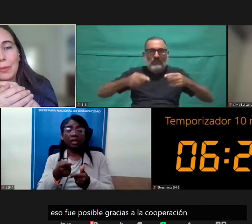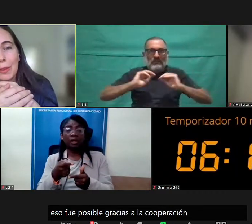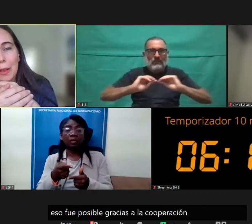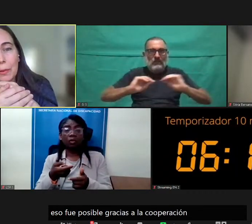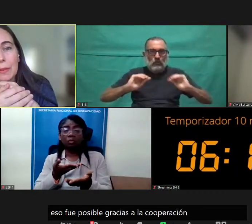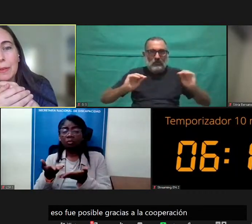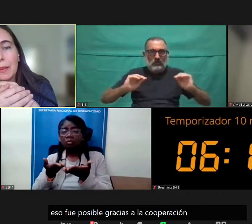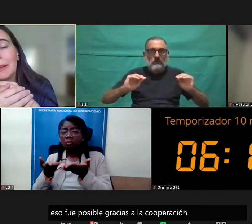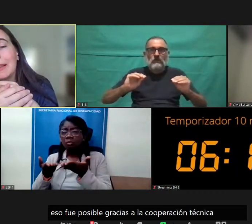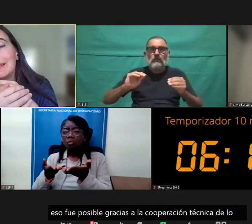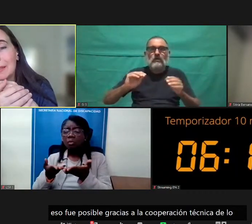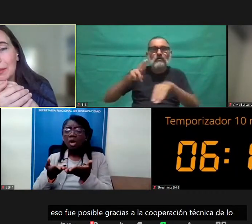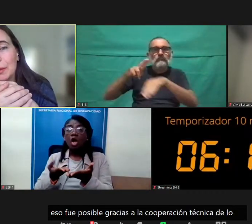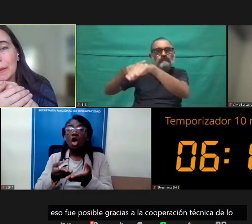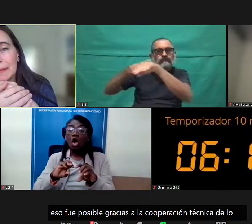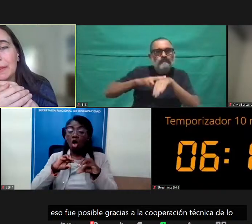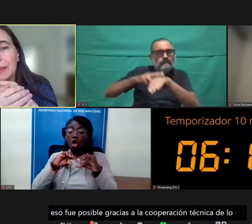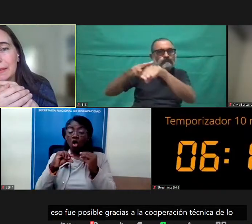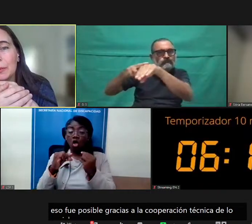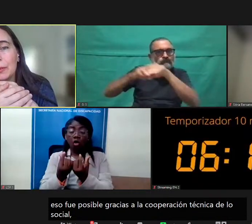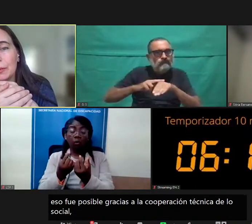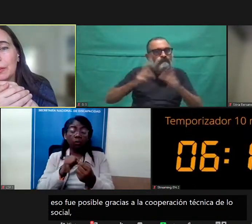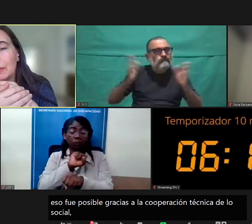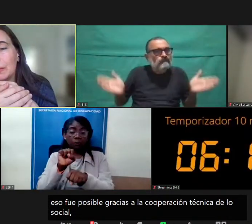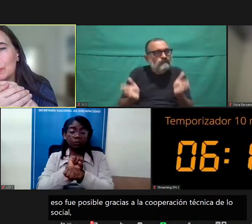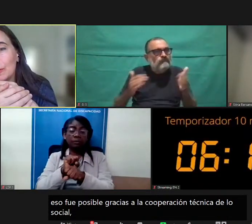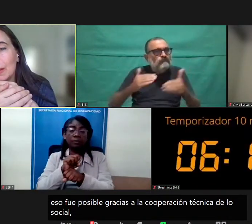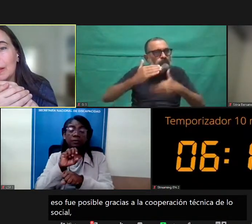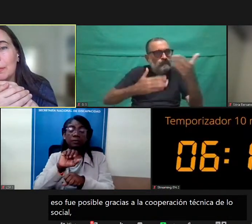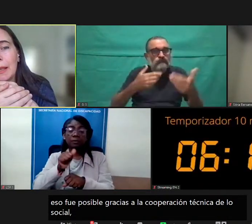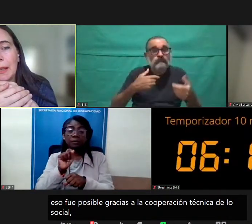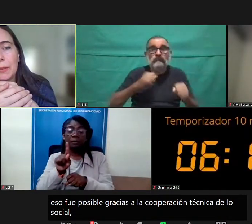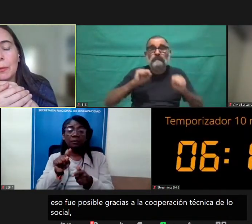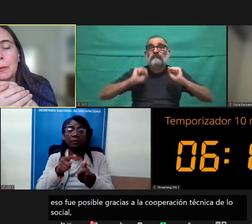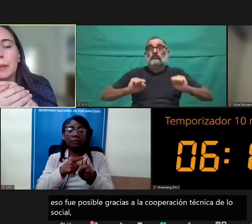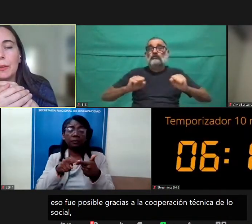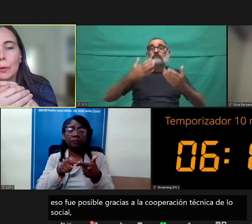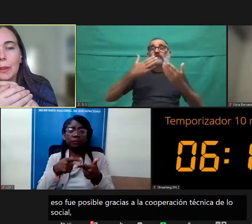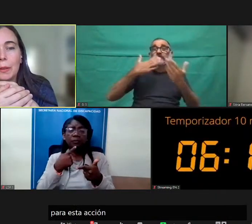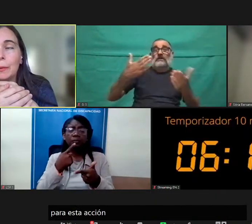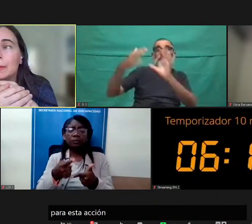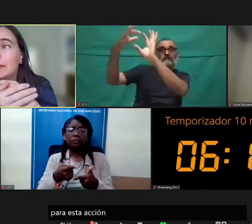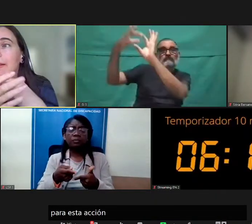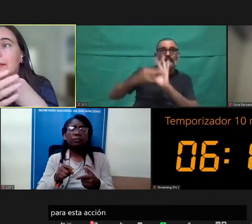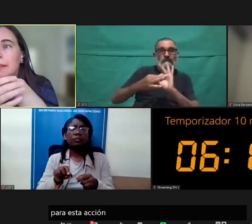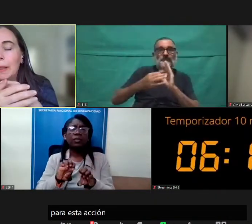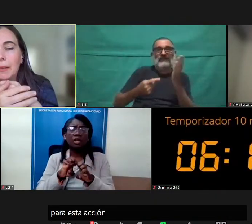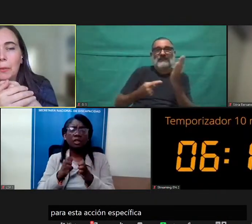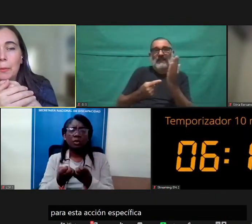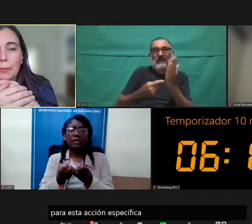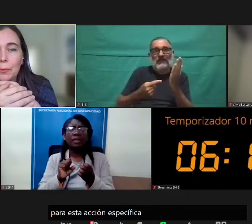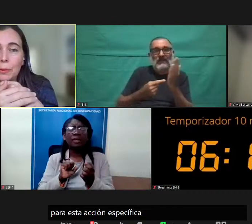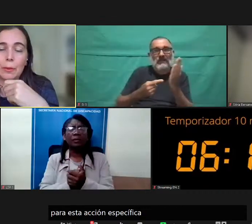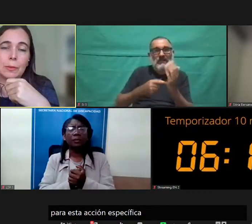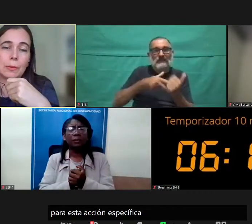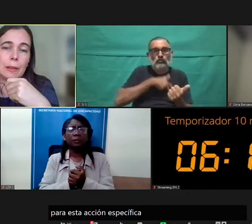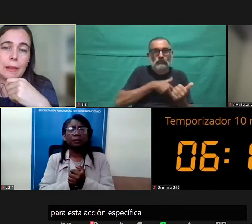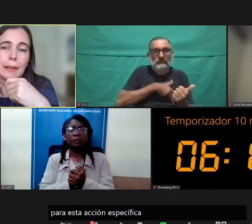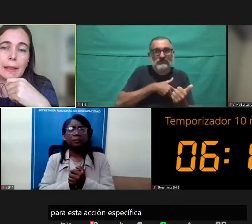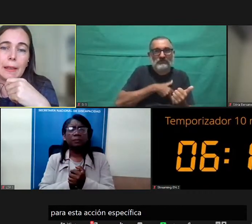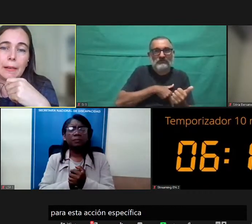on neurotomy girl as situations and promotions and support of onse